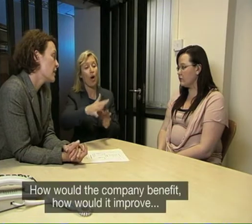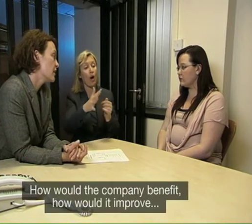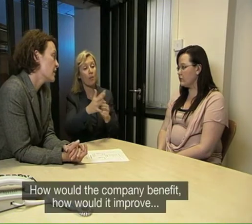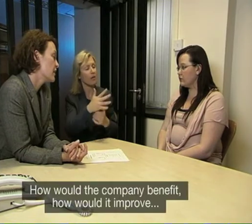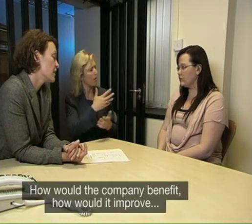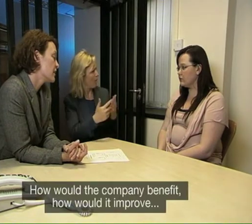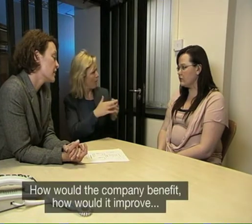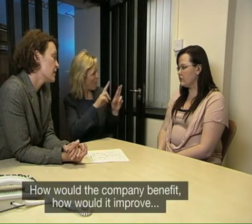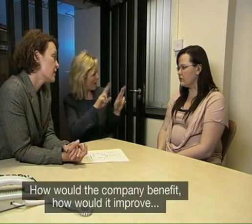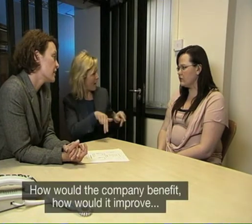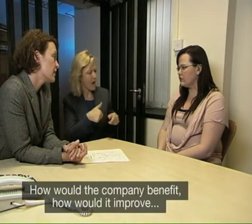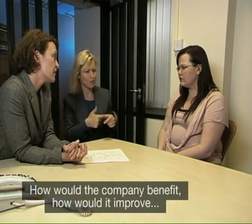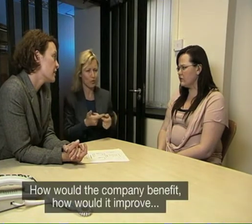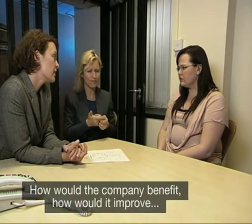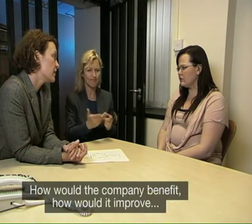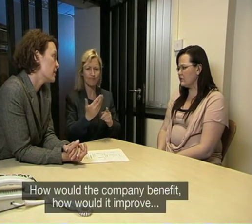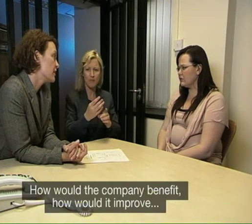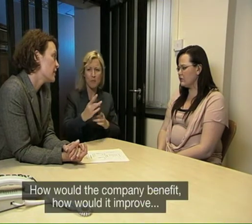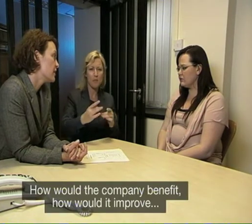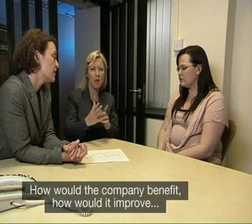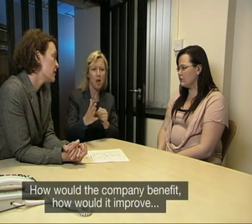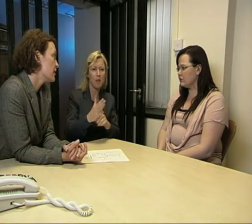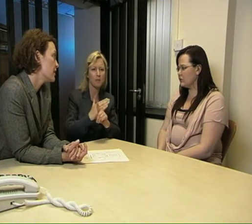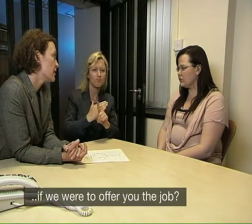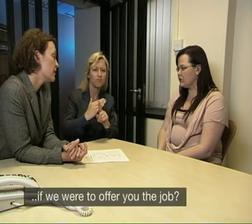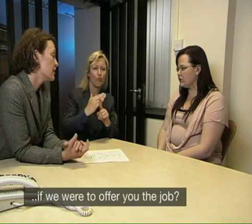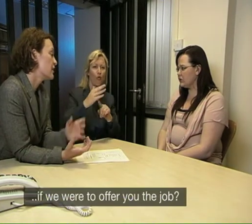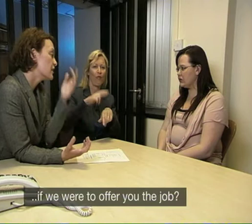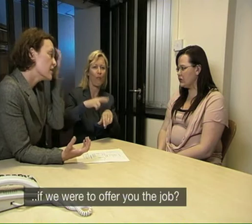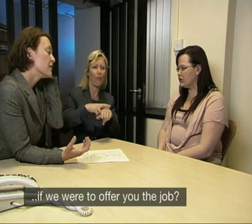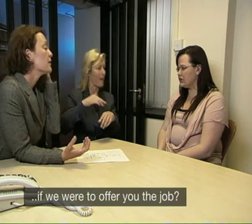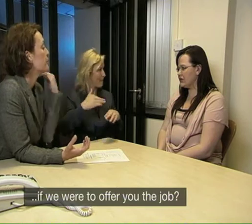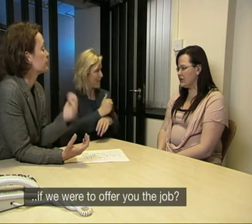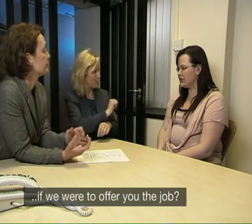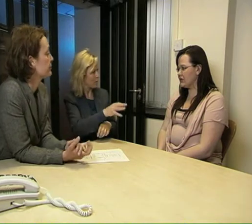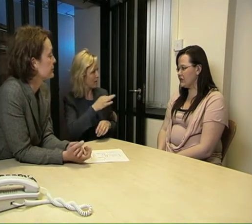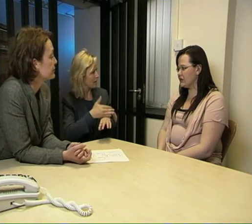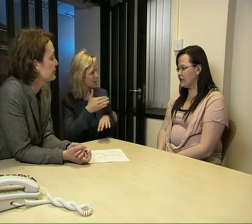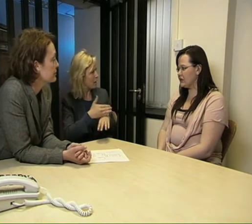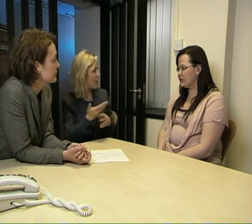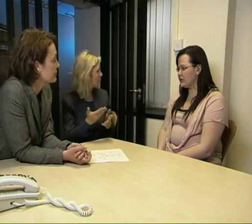How would the company benefit? How would it improve if we were to offer you the job?